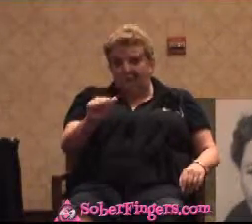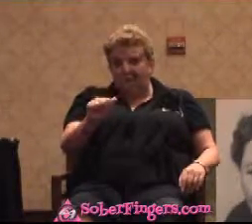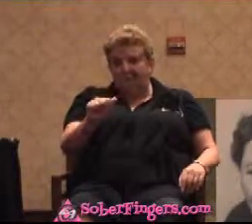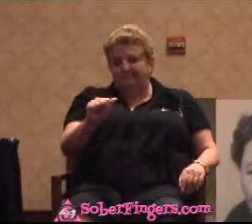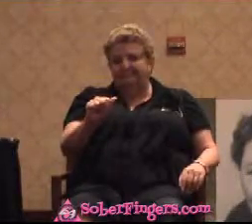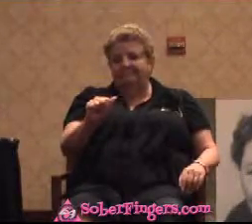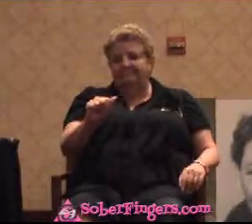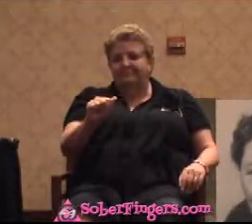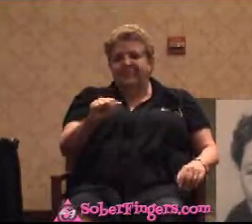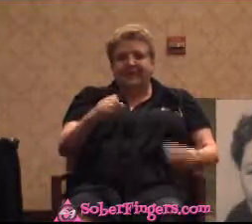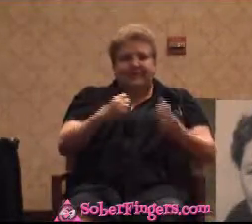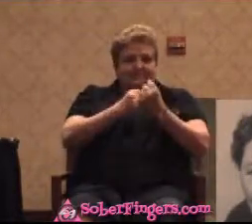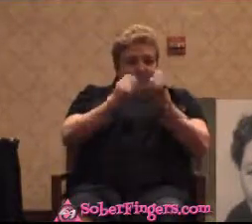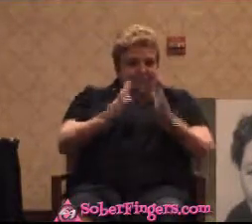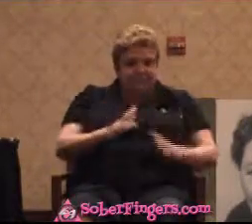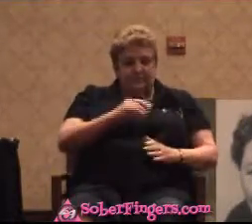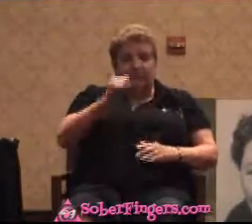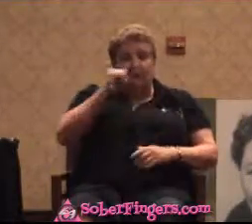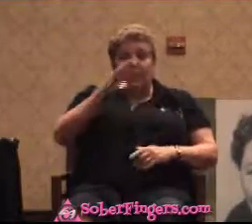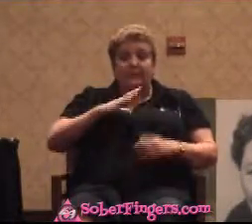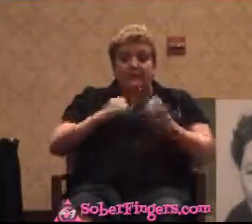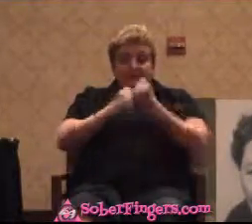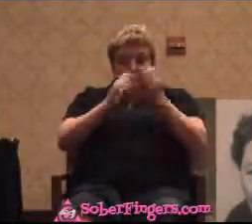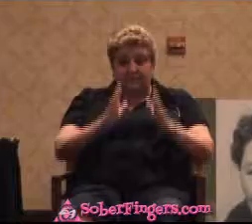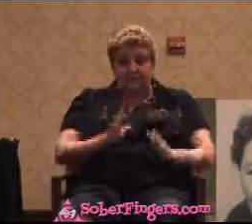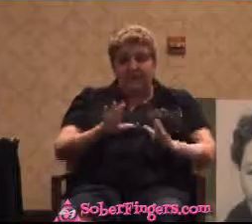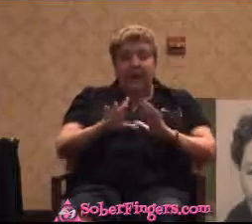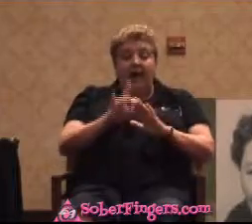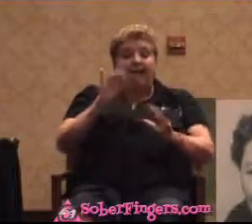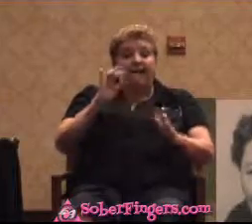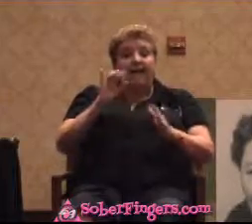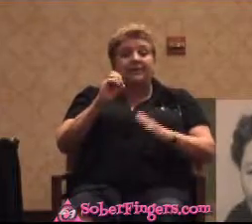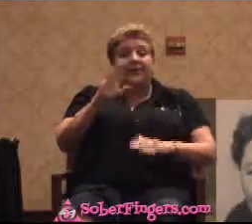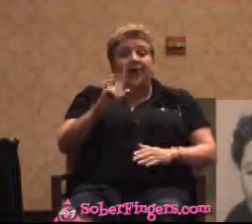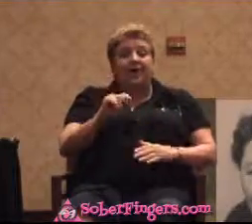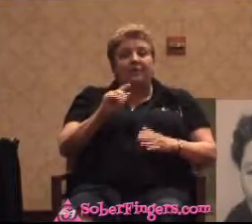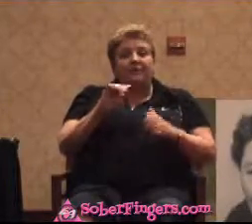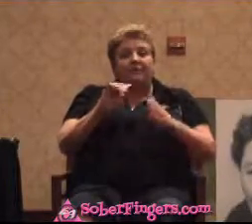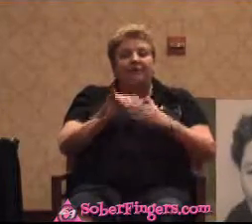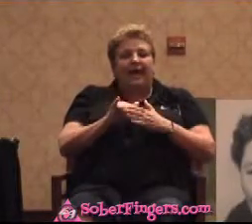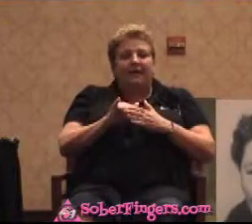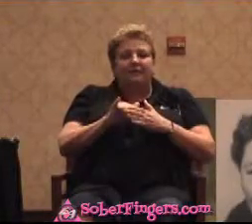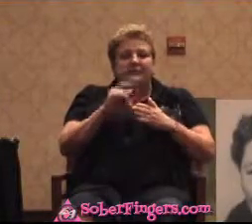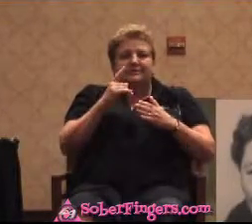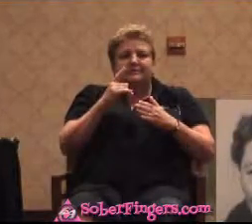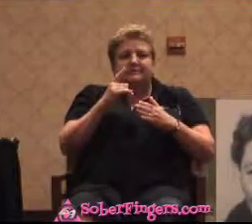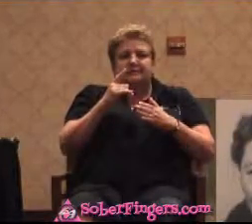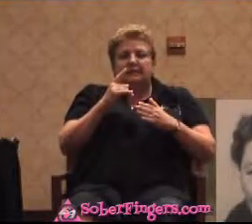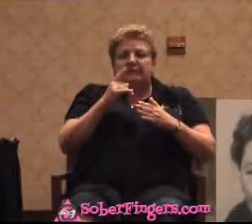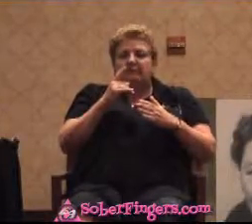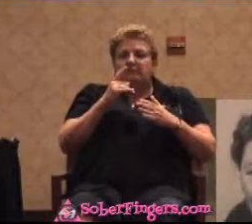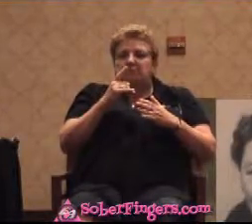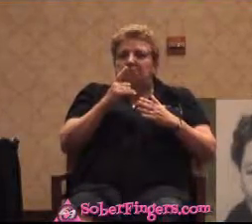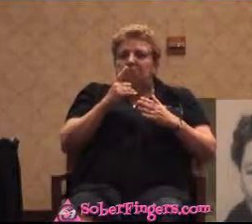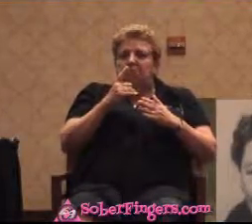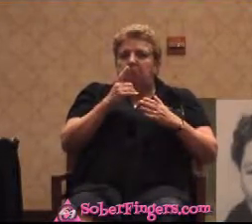and sponsorship and the women I sponsor. I found out that turned out to be a little pattern for me, actually. That